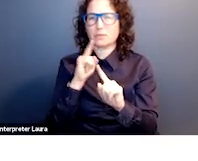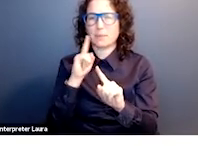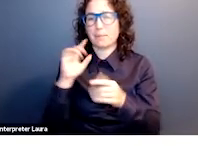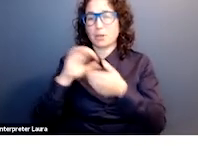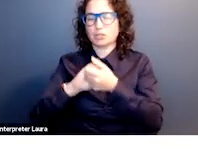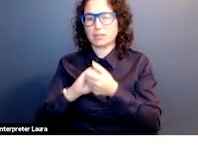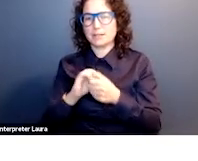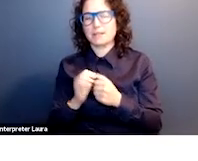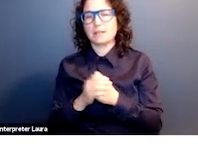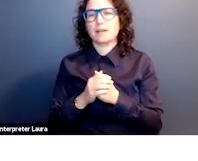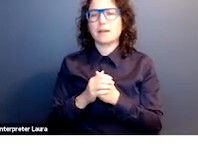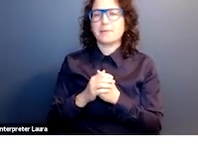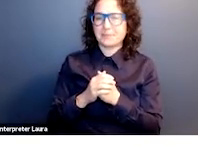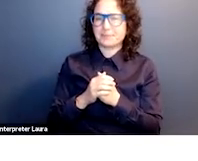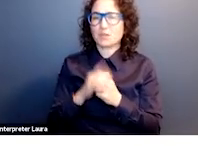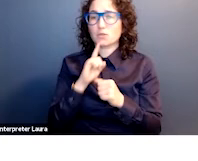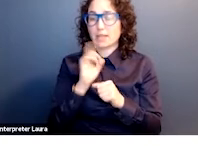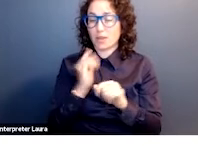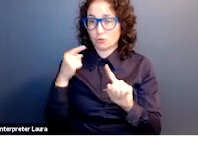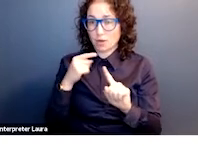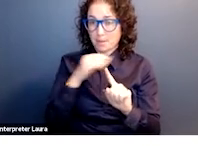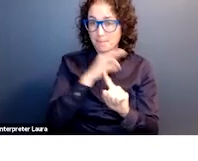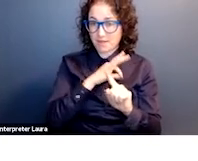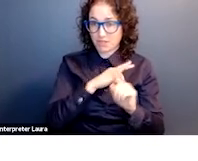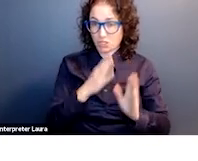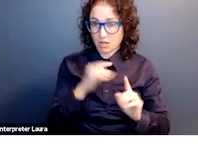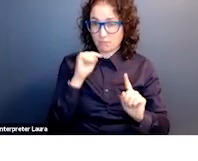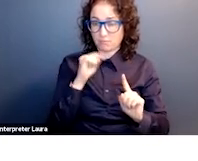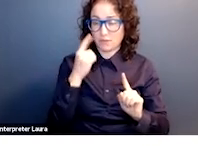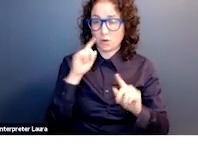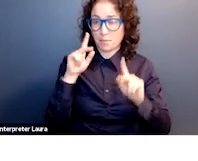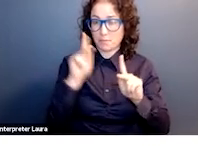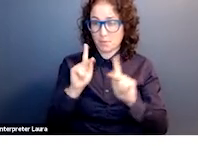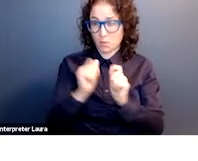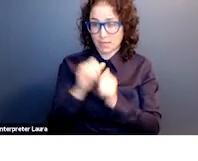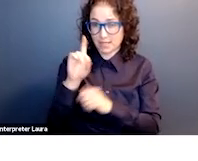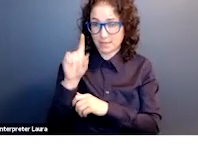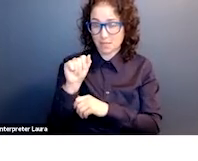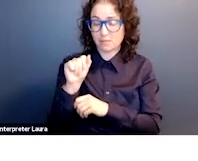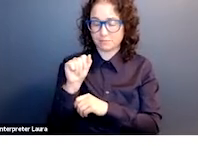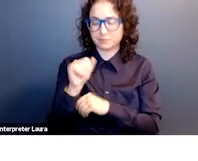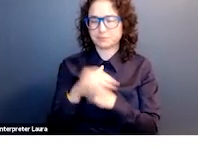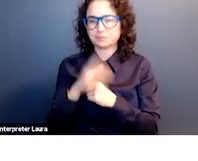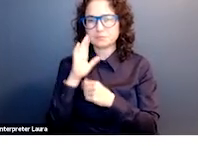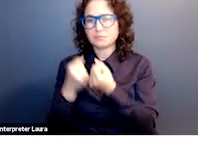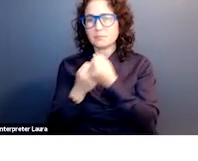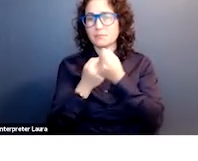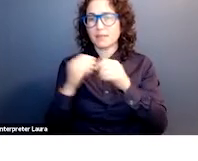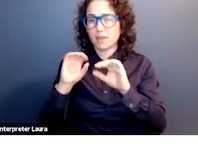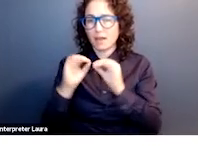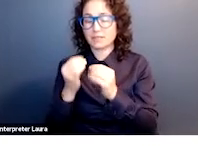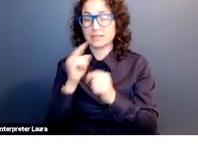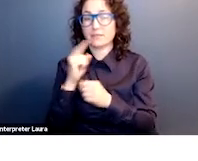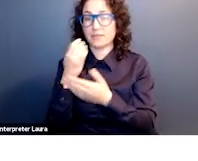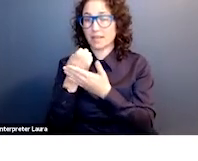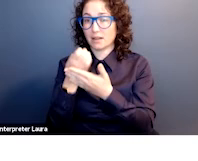So the target beneficiary for person with disability supported by the Office of Economic